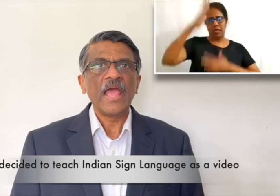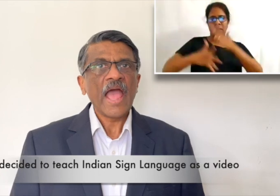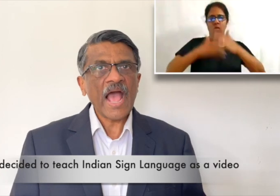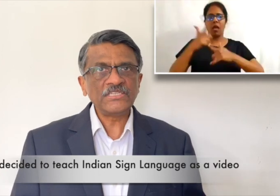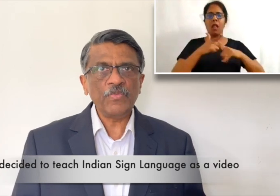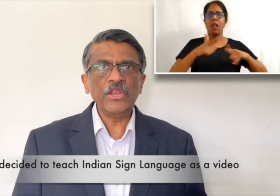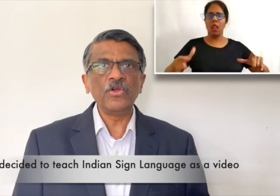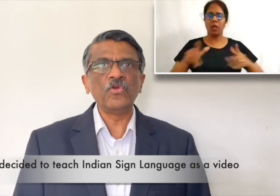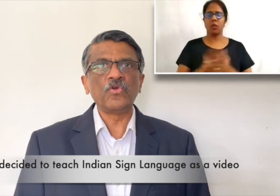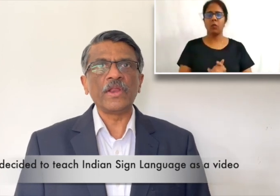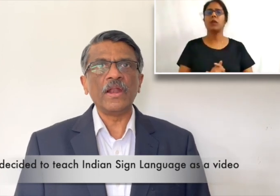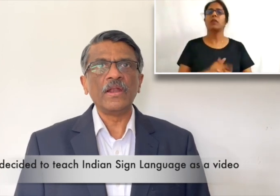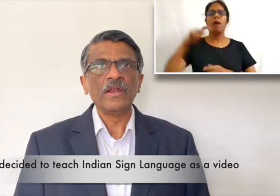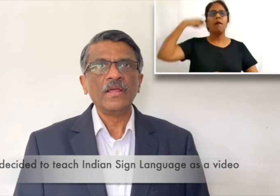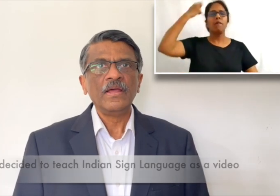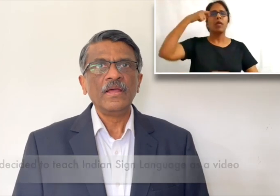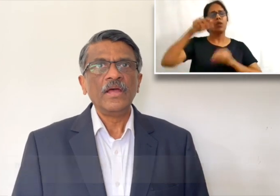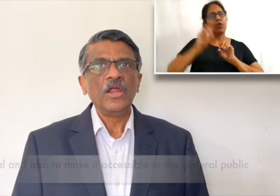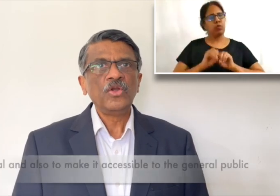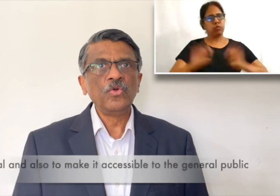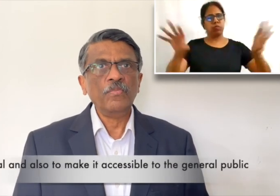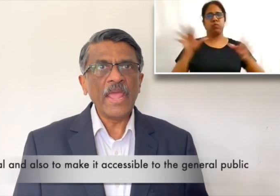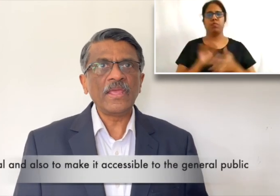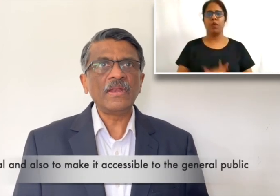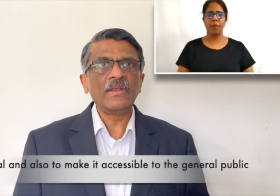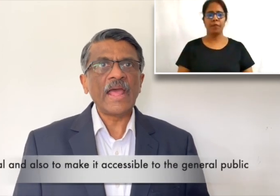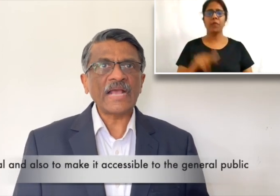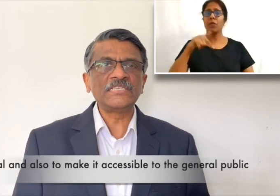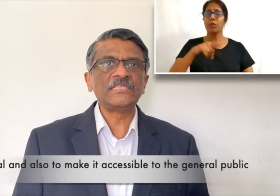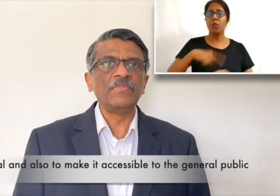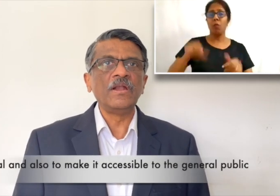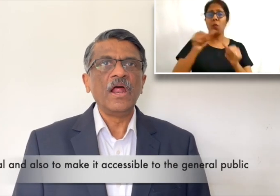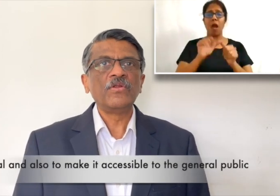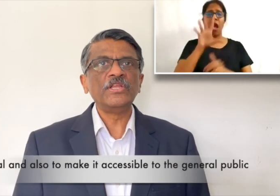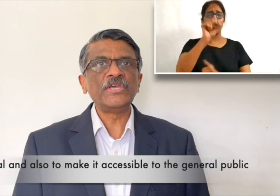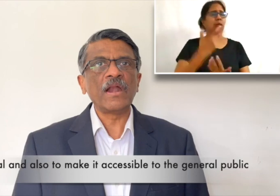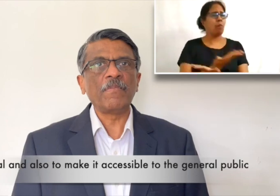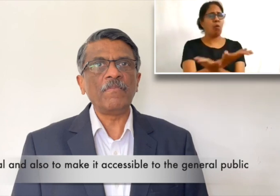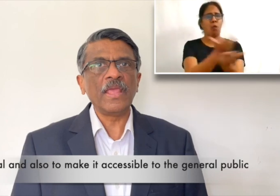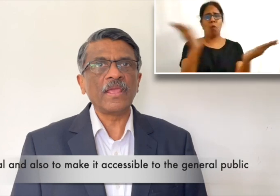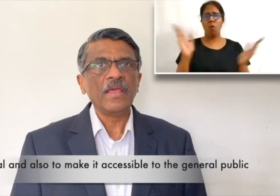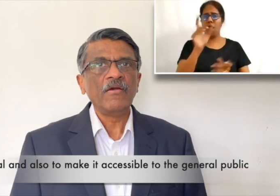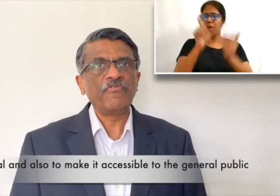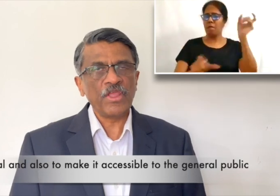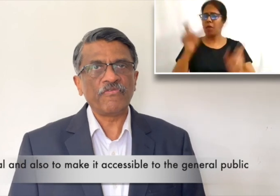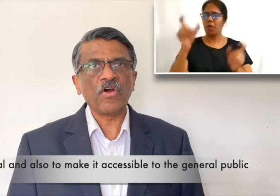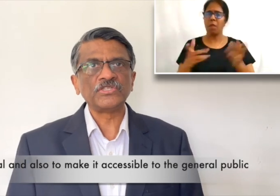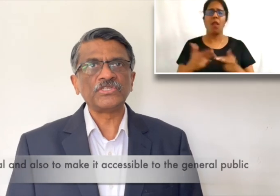as a video tutorial to make it accessible to the general public free of cost.